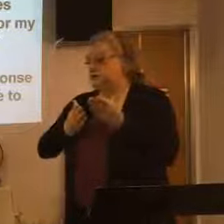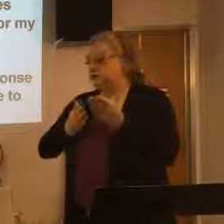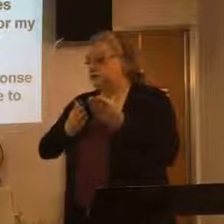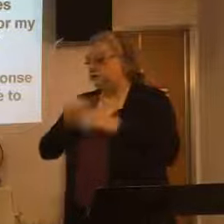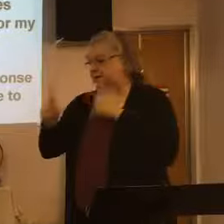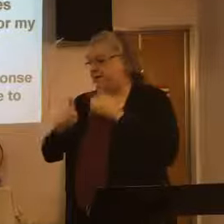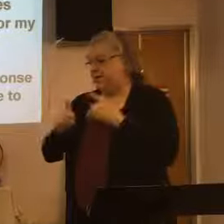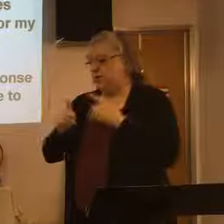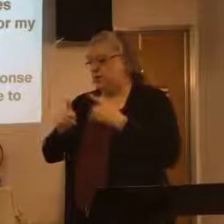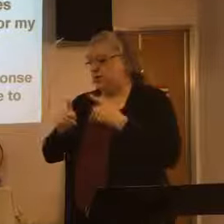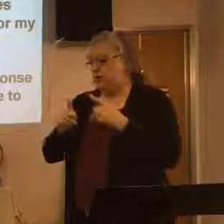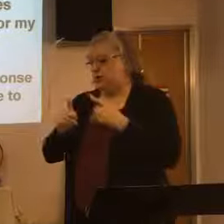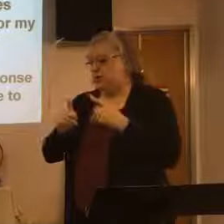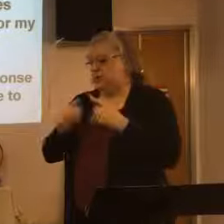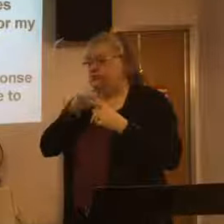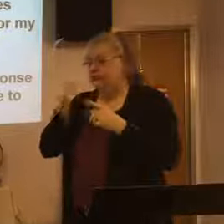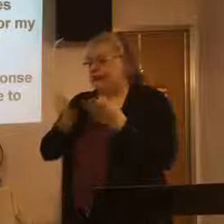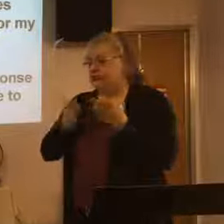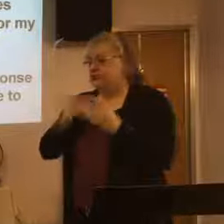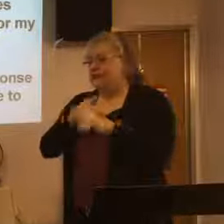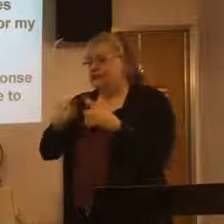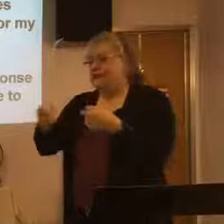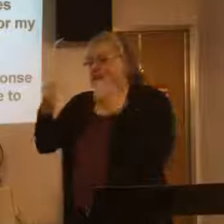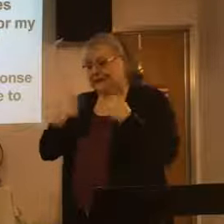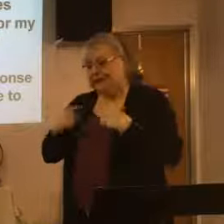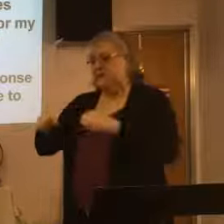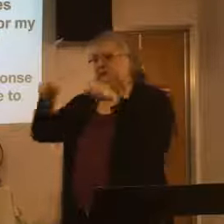serve, and to give his life a ransom for many.